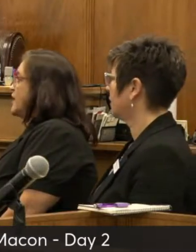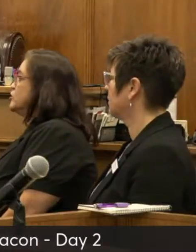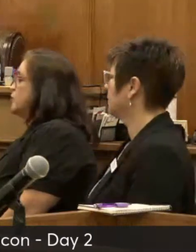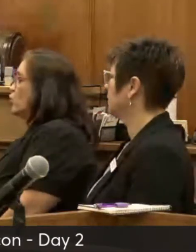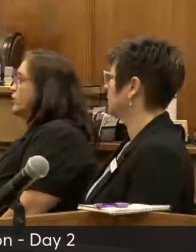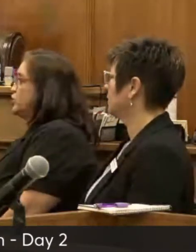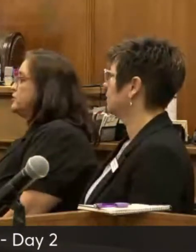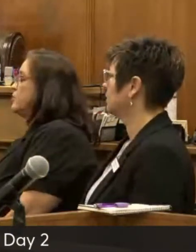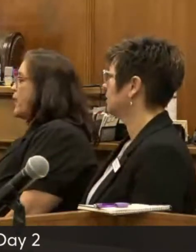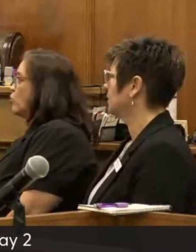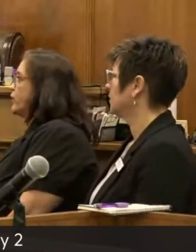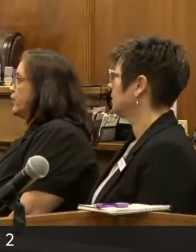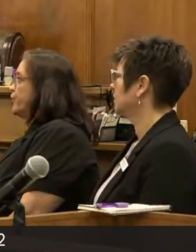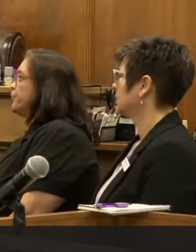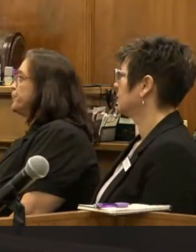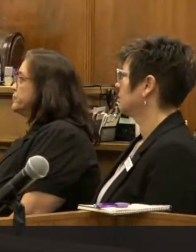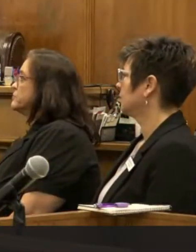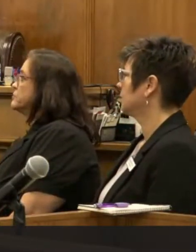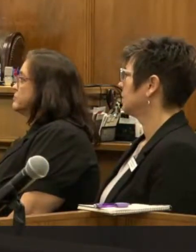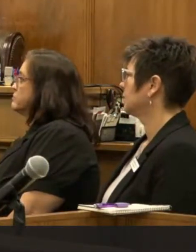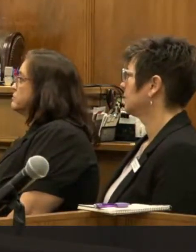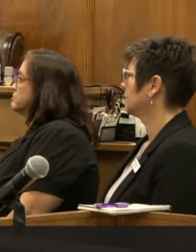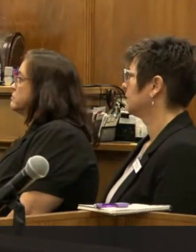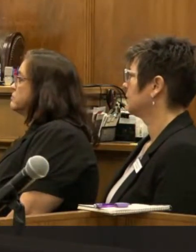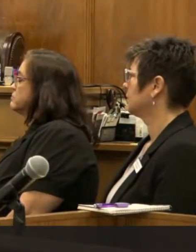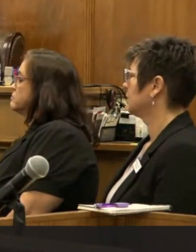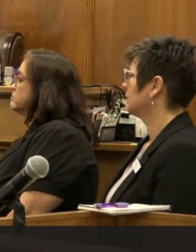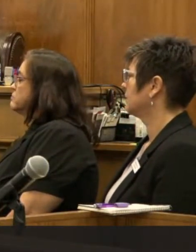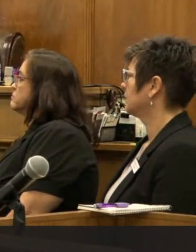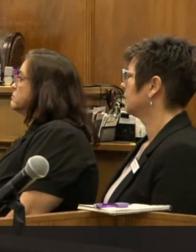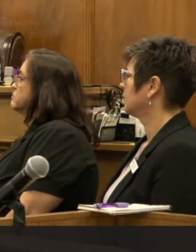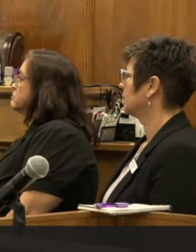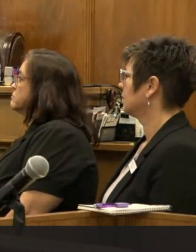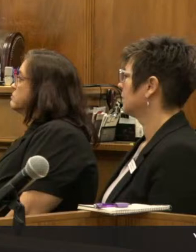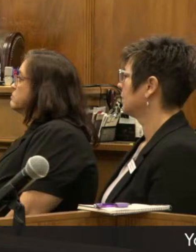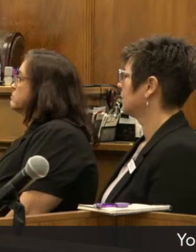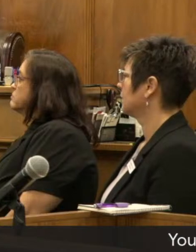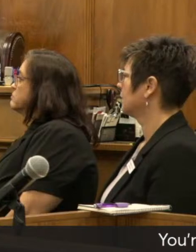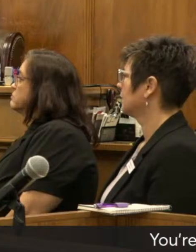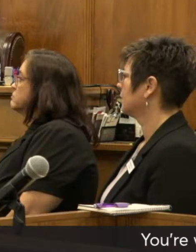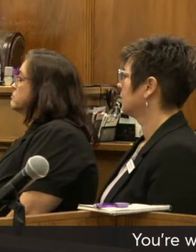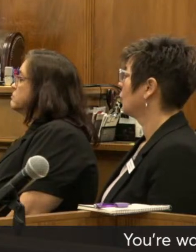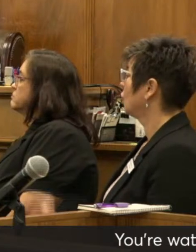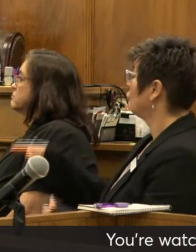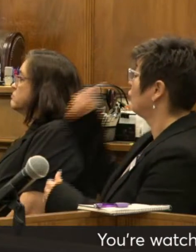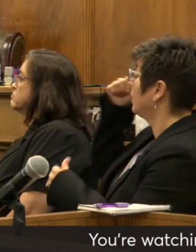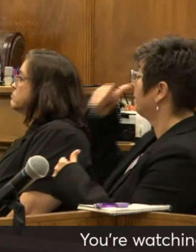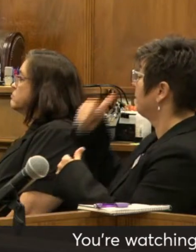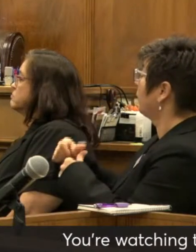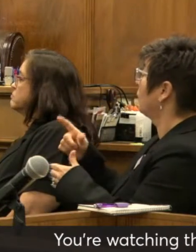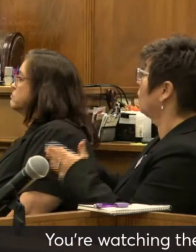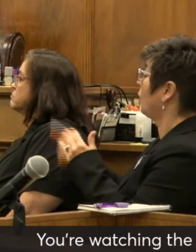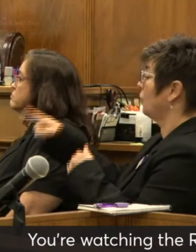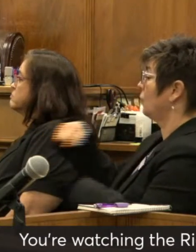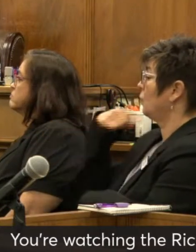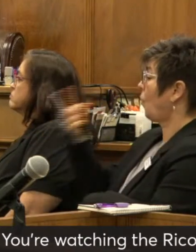He asked me questions about Rico. Do you recall what you said?